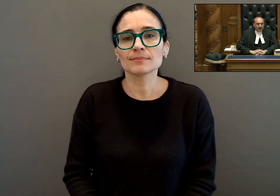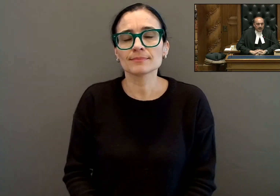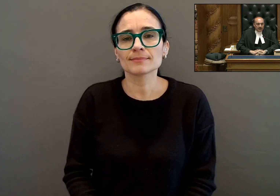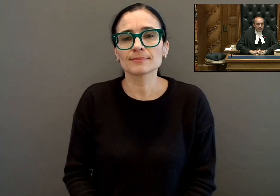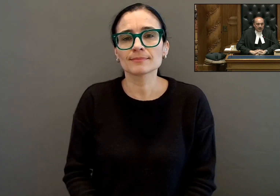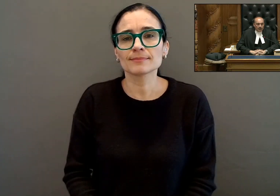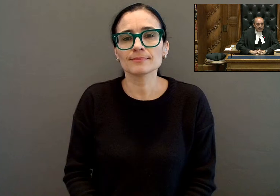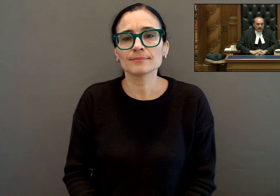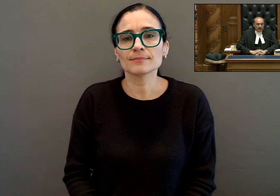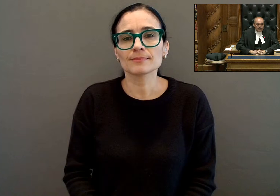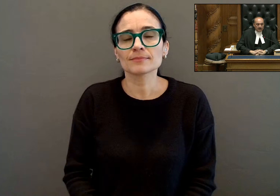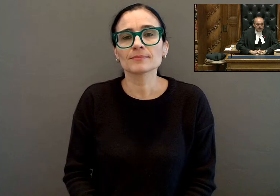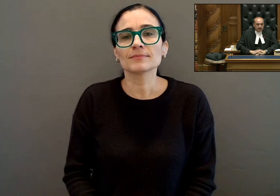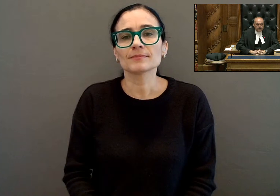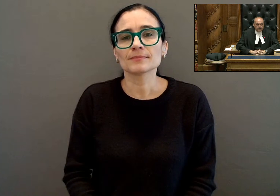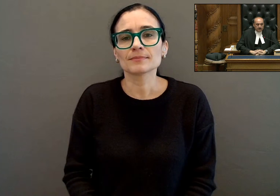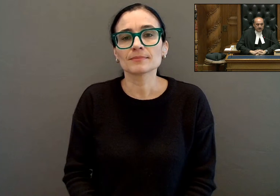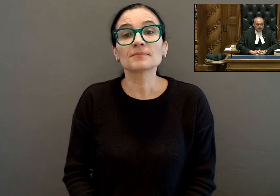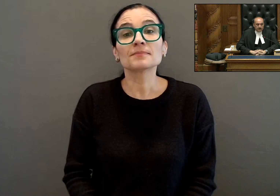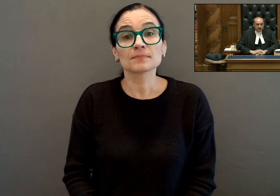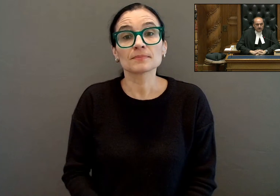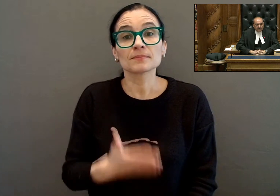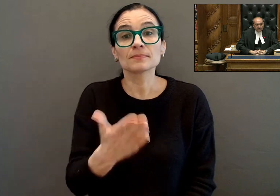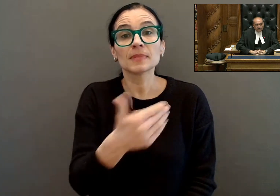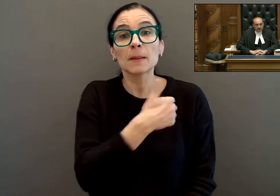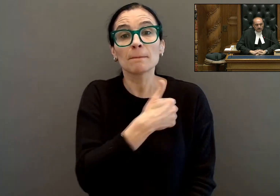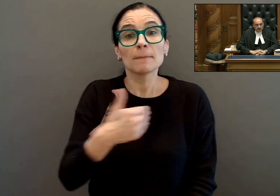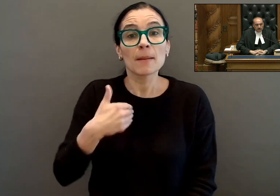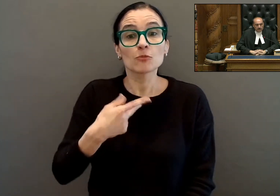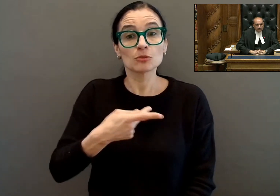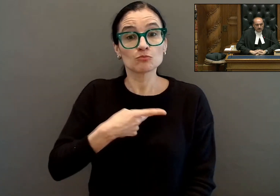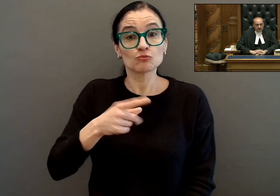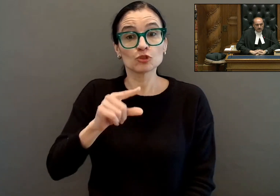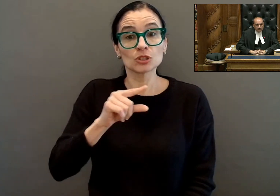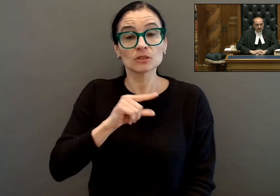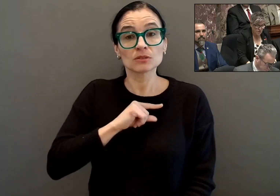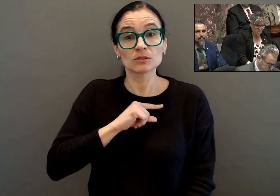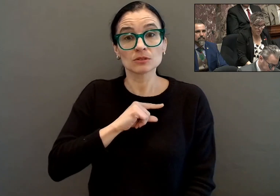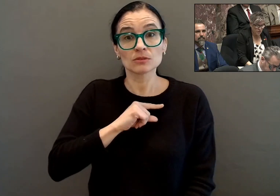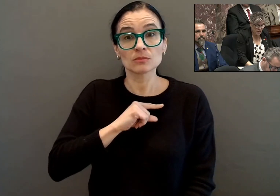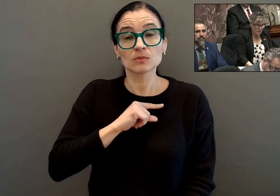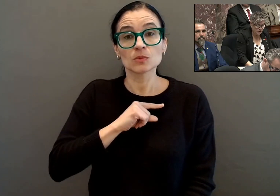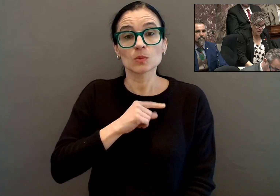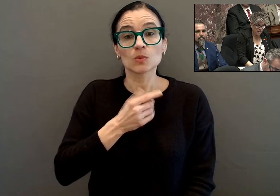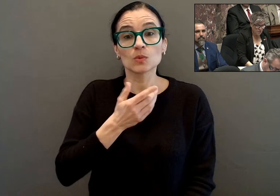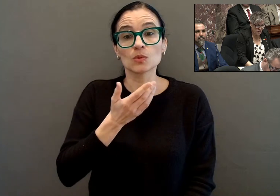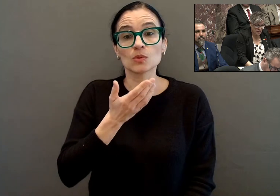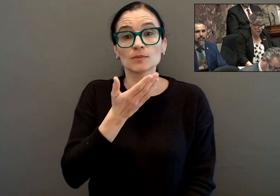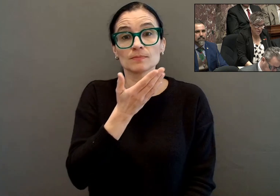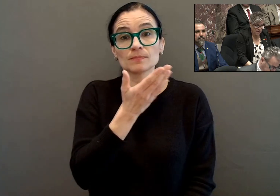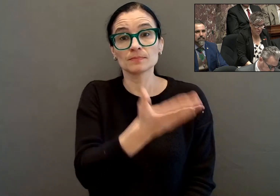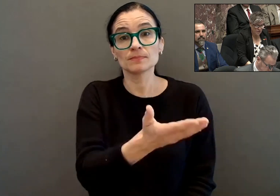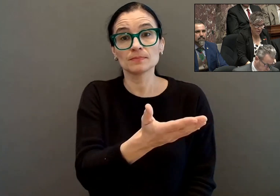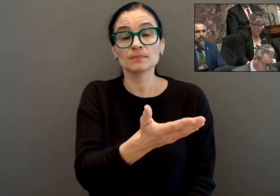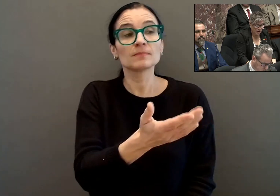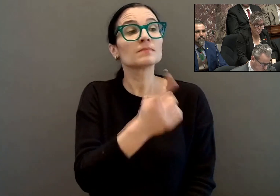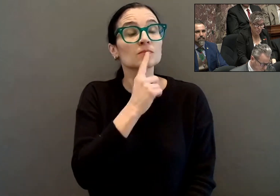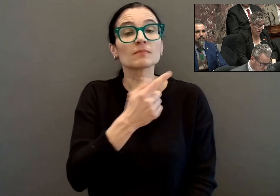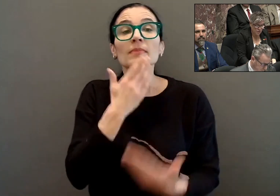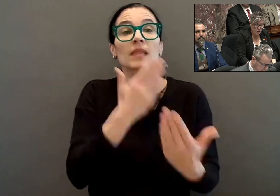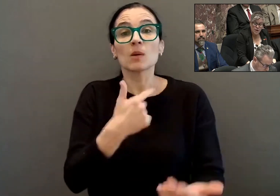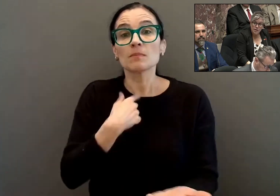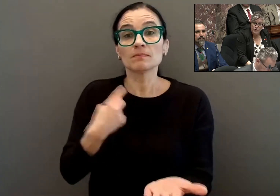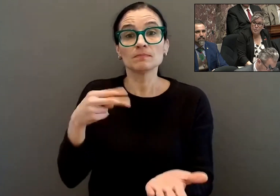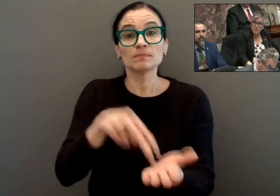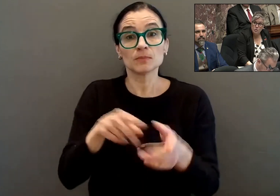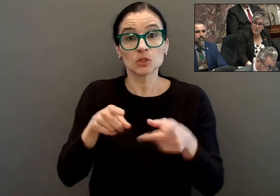Member for Prince George Valemount. Thank you, Mr. Speaker. Last Thursday, I rose in Citizen Services estimates to discuss how this government